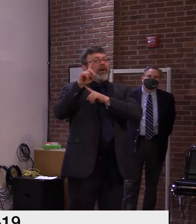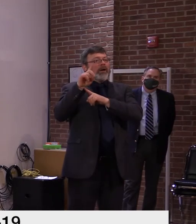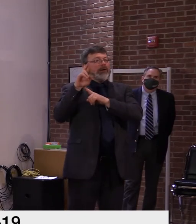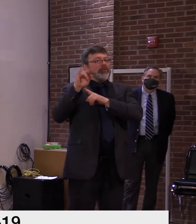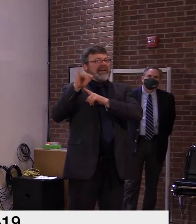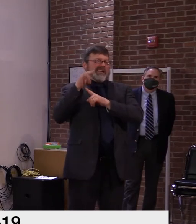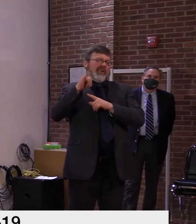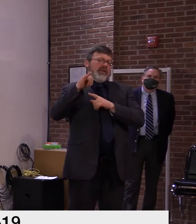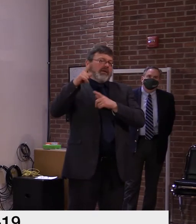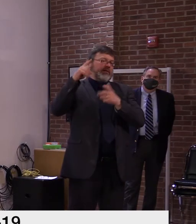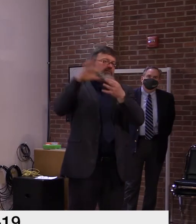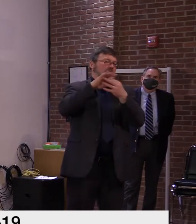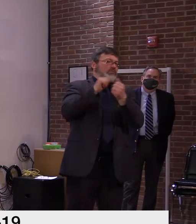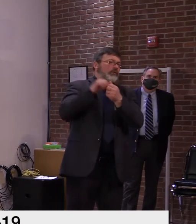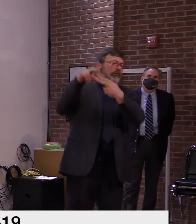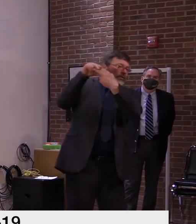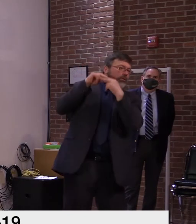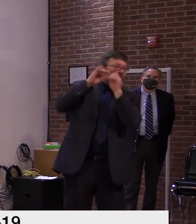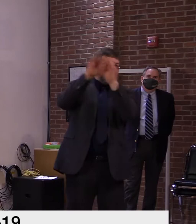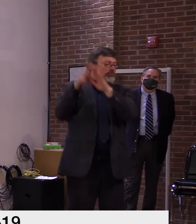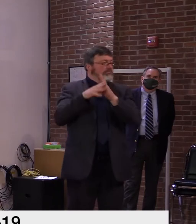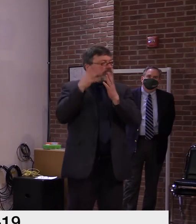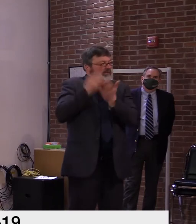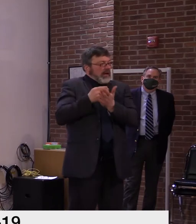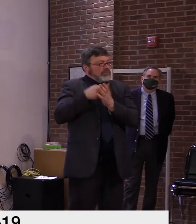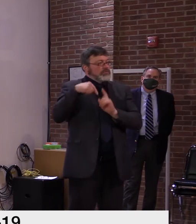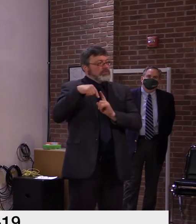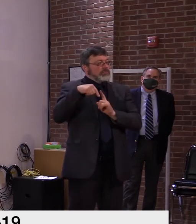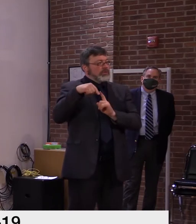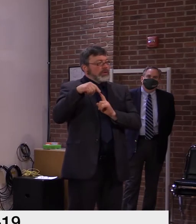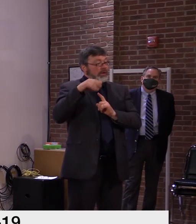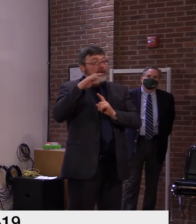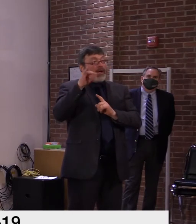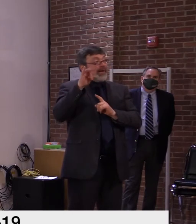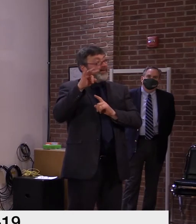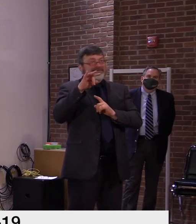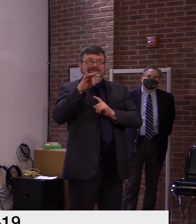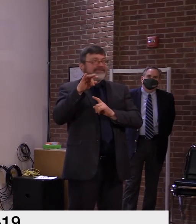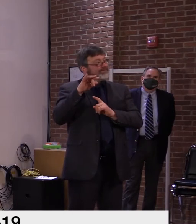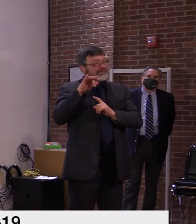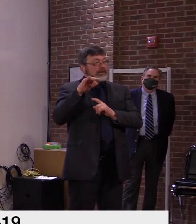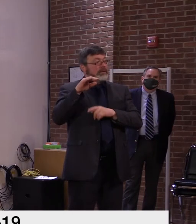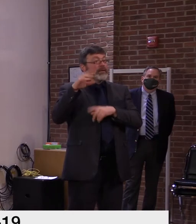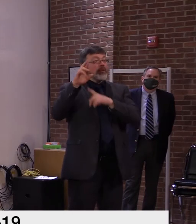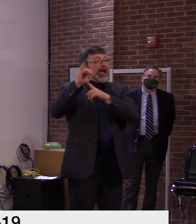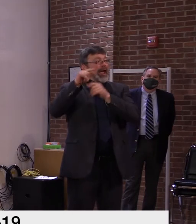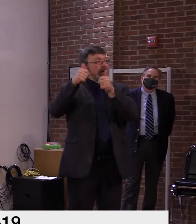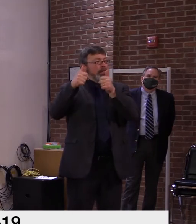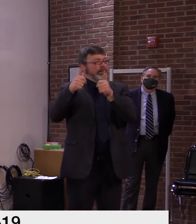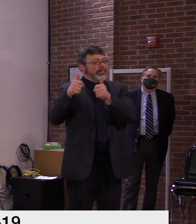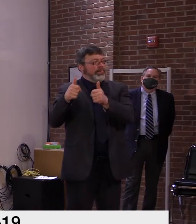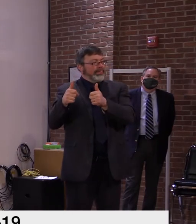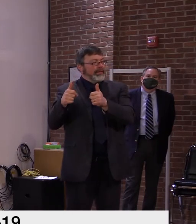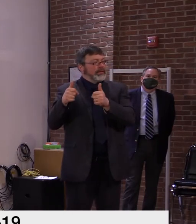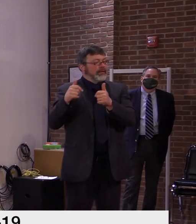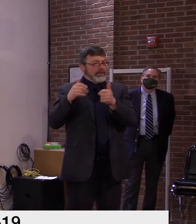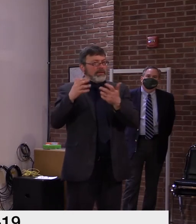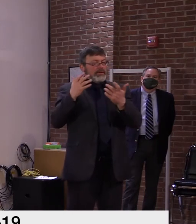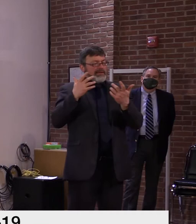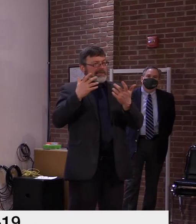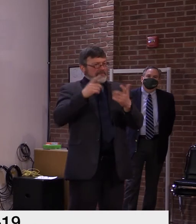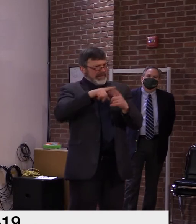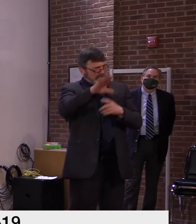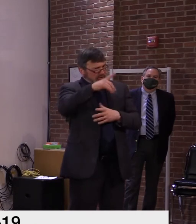So this is truly an area of great concern for me and many others. And we just